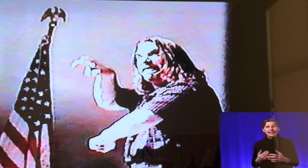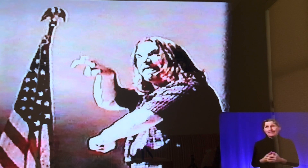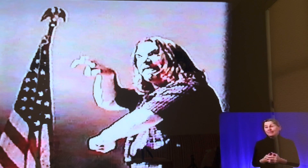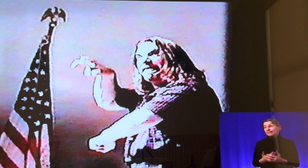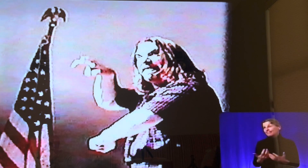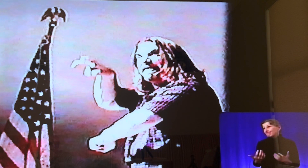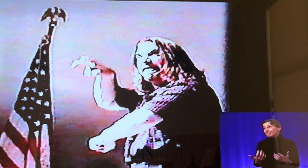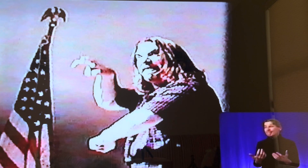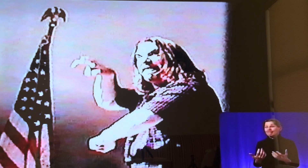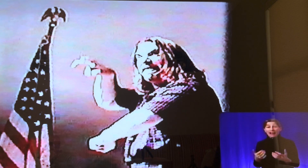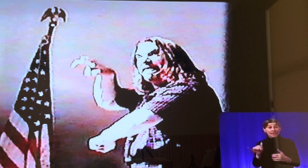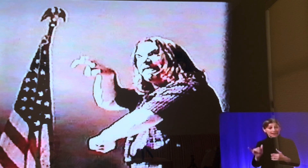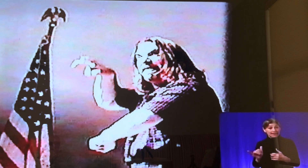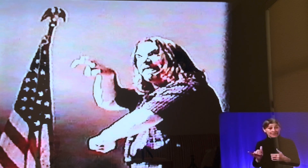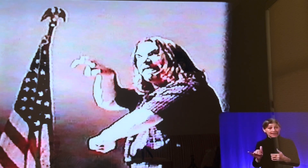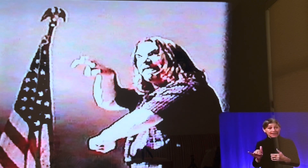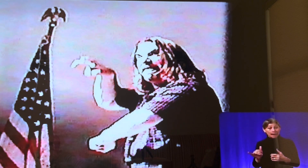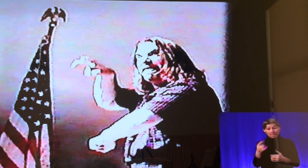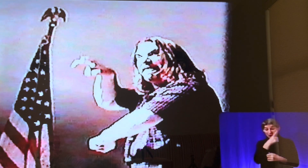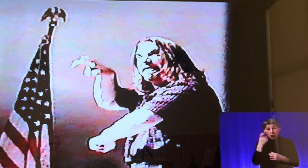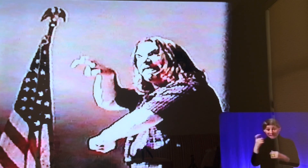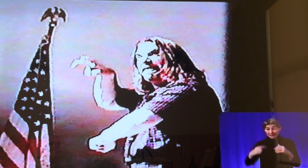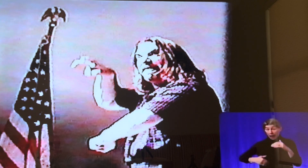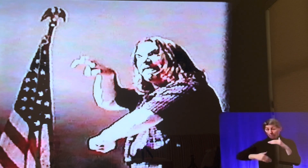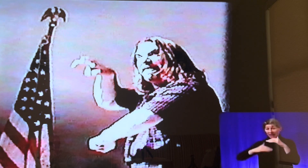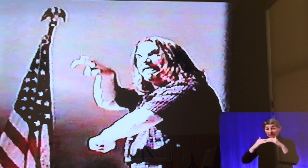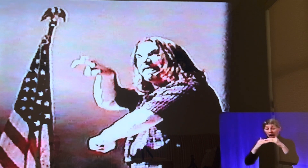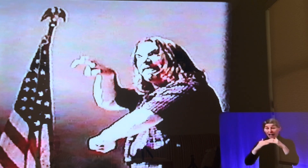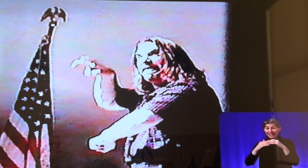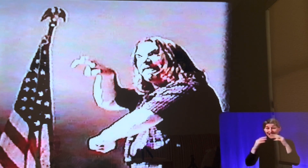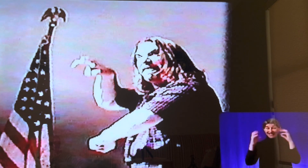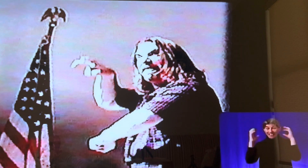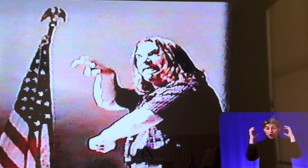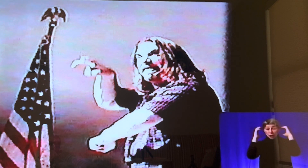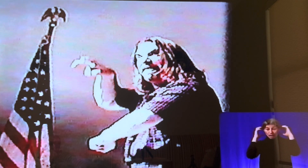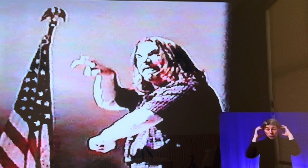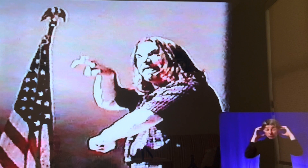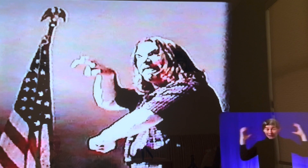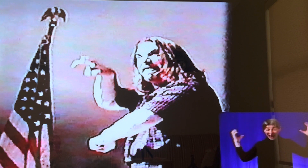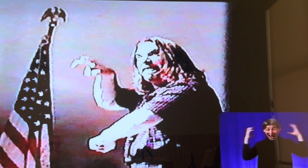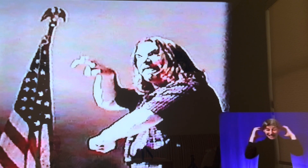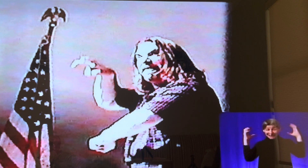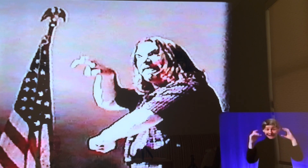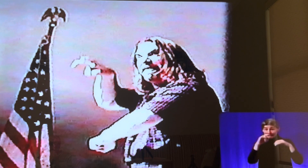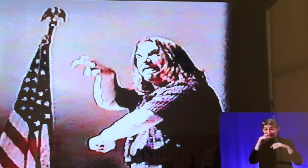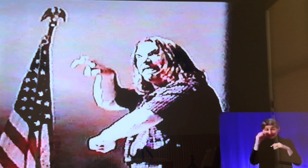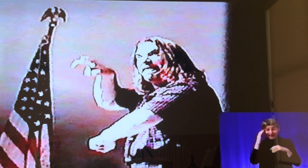At that point, because it's up that high and the earphones blast in the kid's head, he's now going